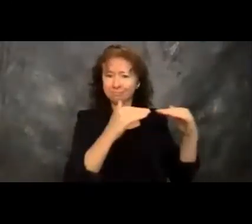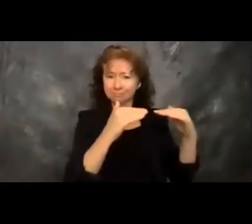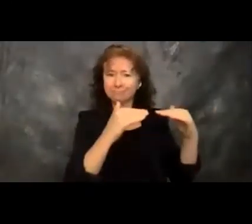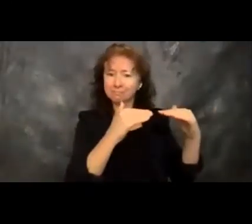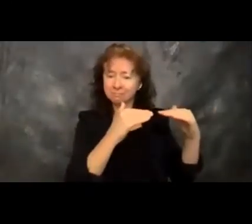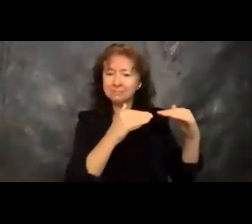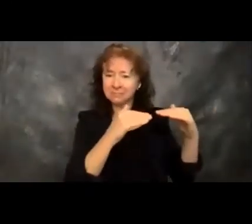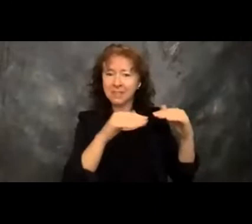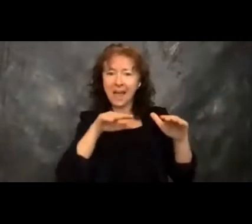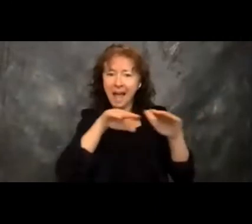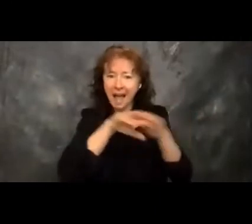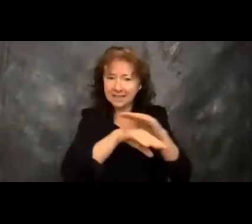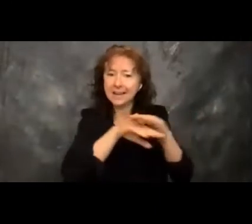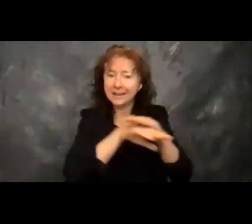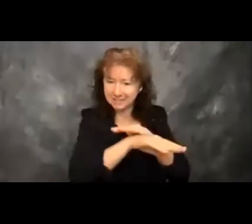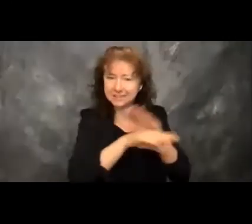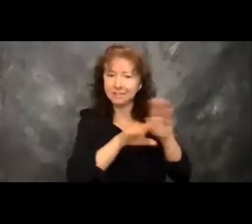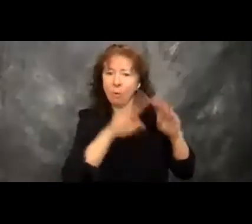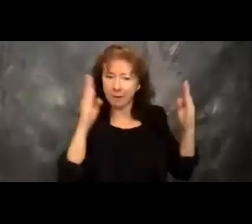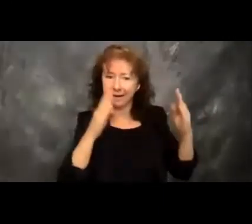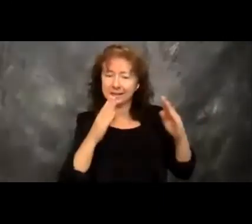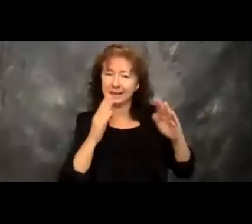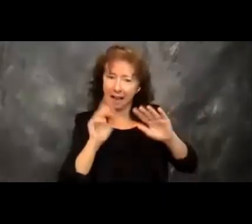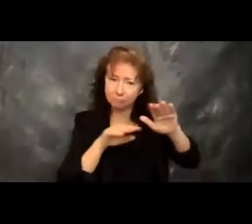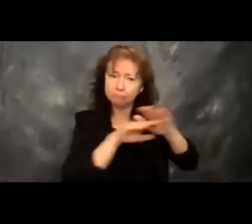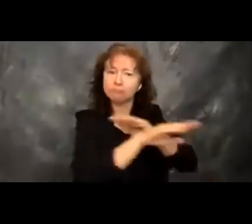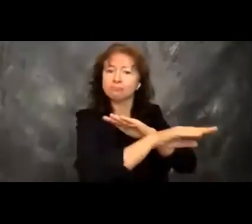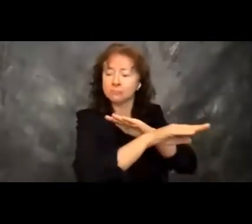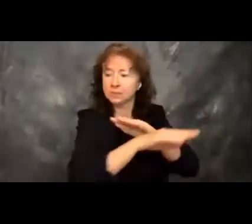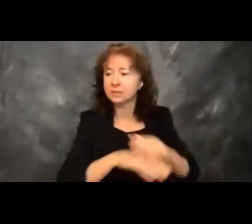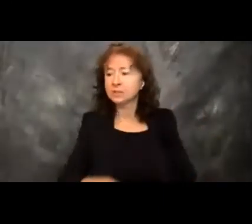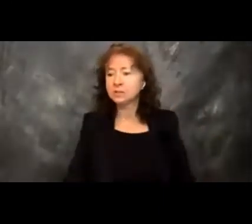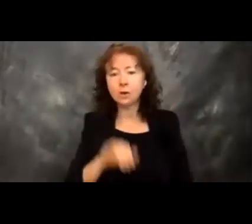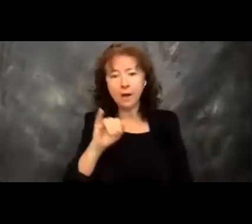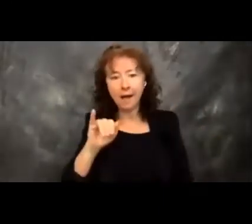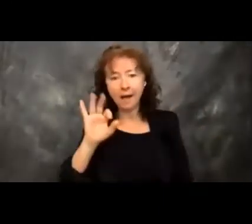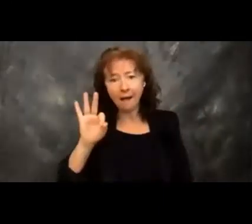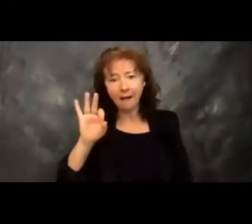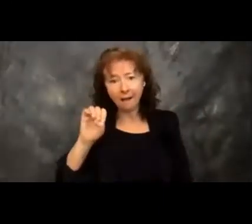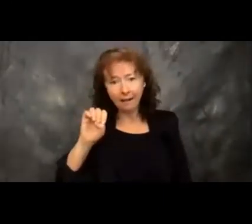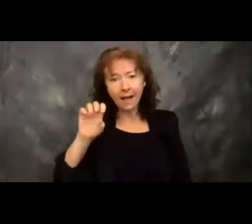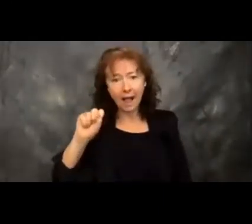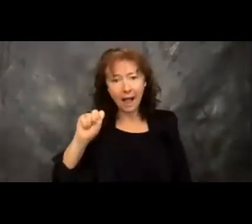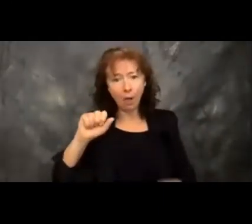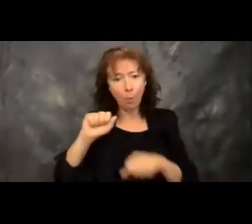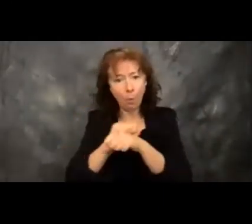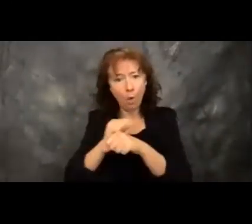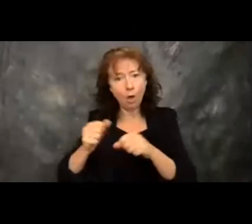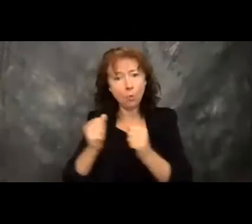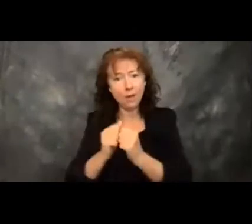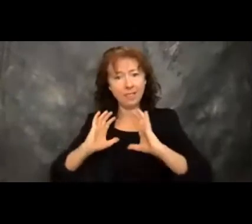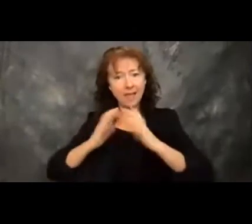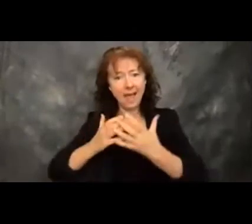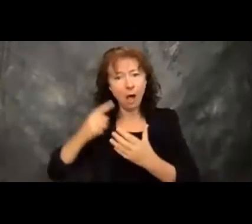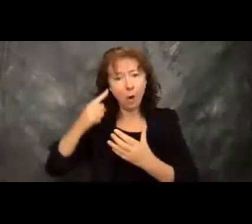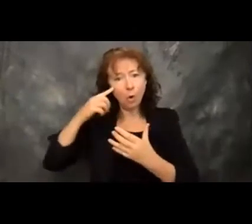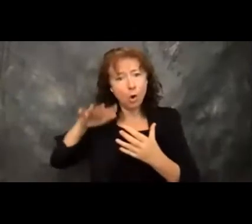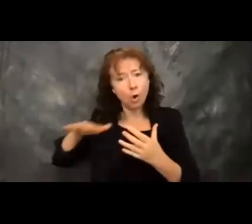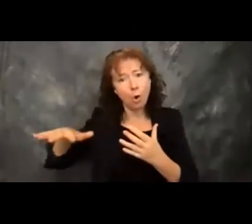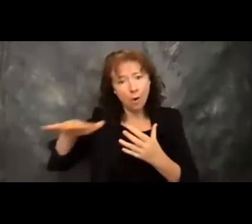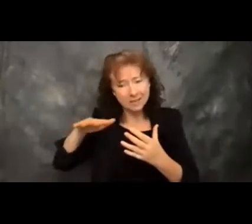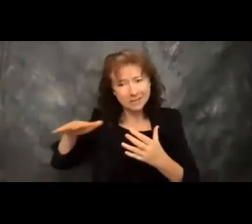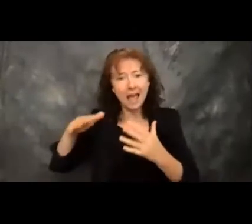that they work with their partners with election commission in Kyrgyz Republic